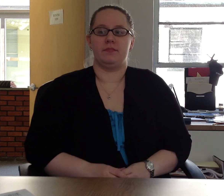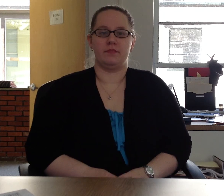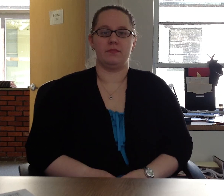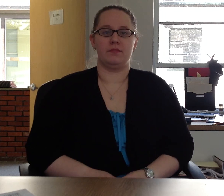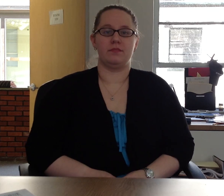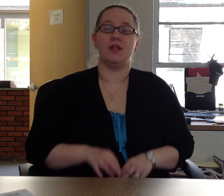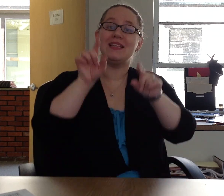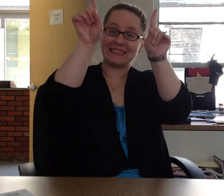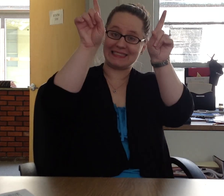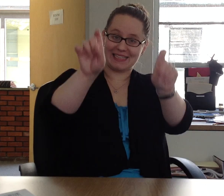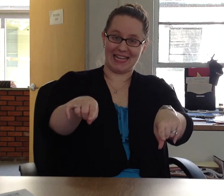Quiz time.